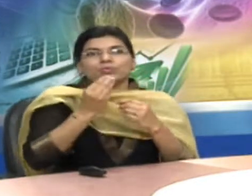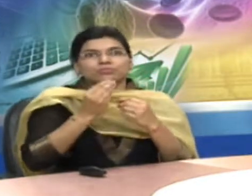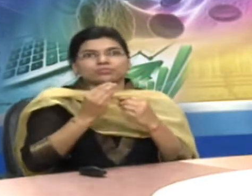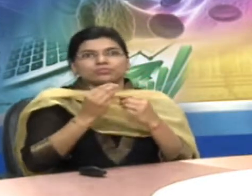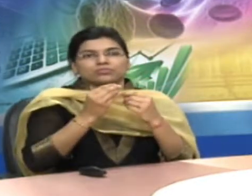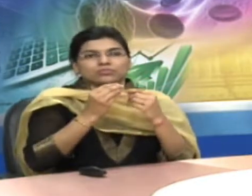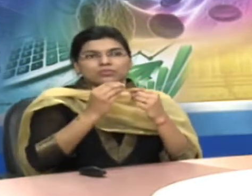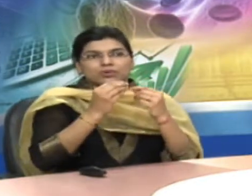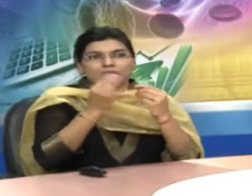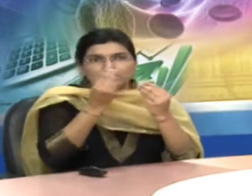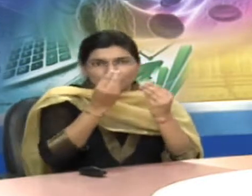All these words